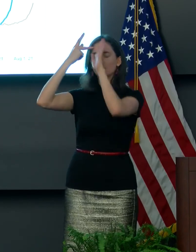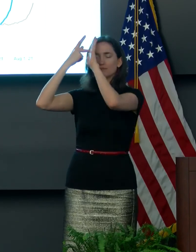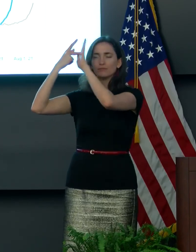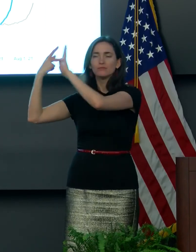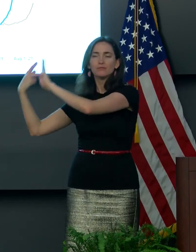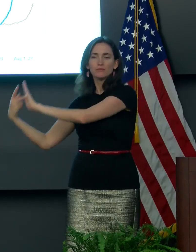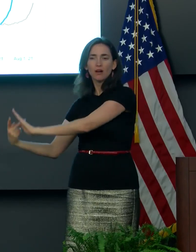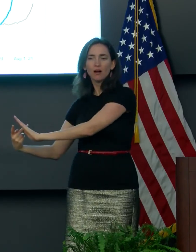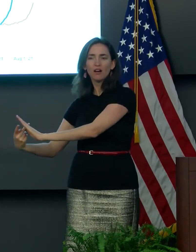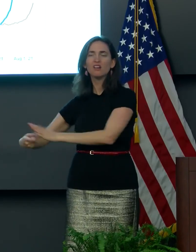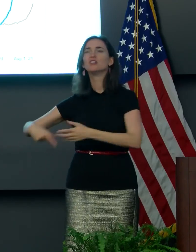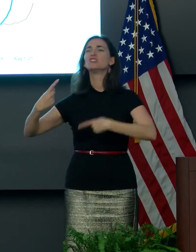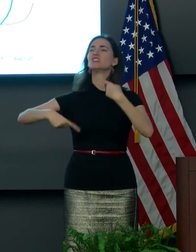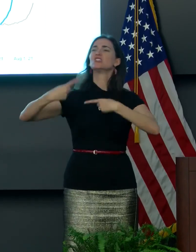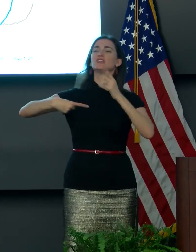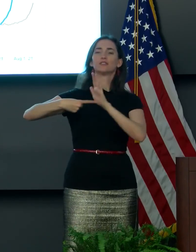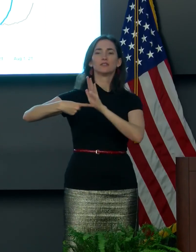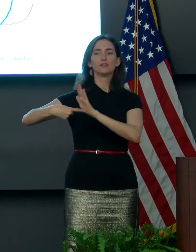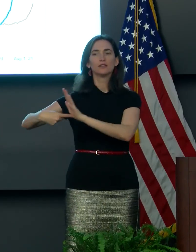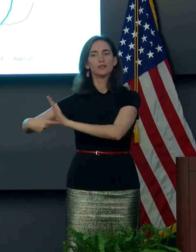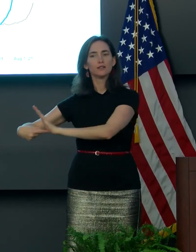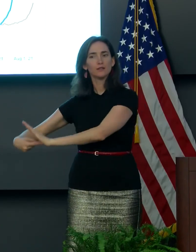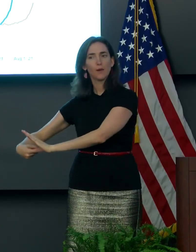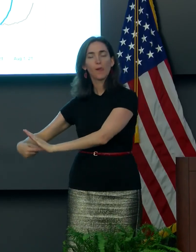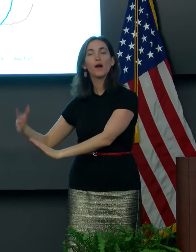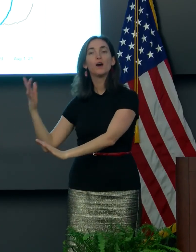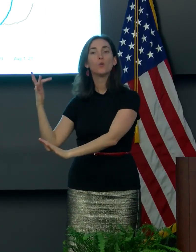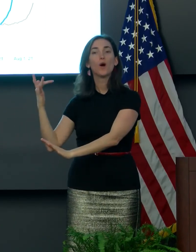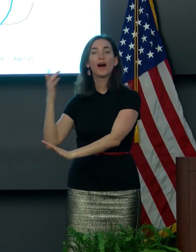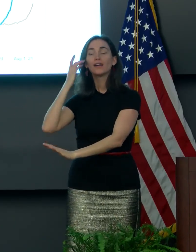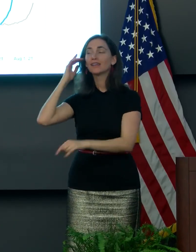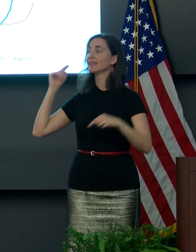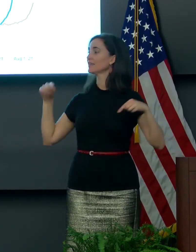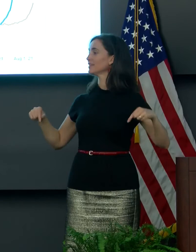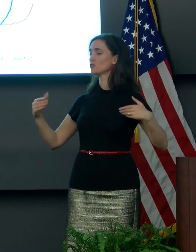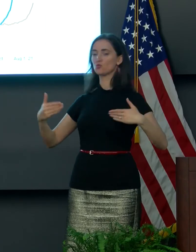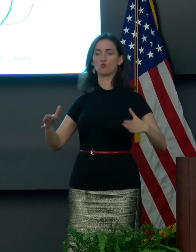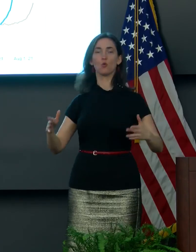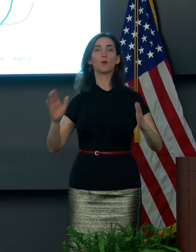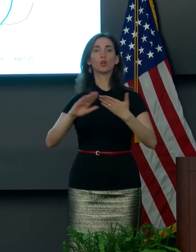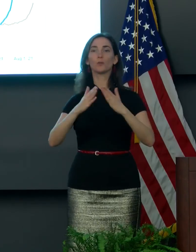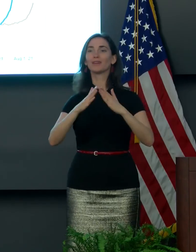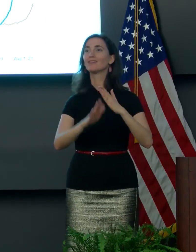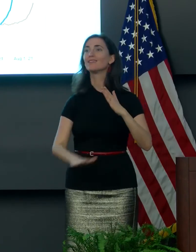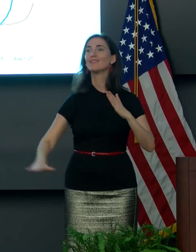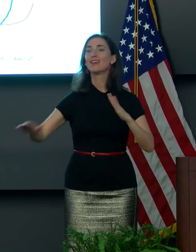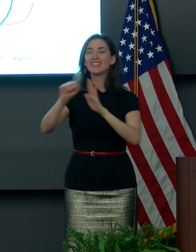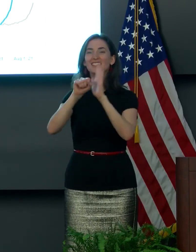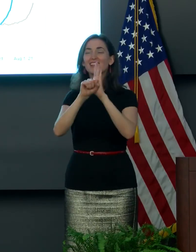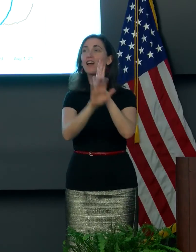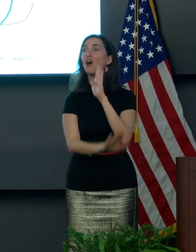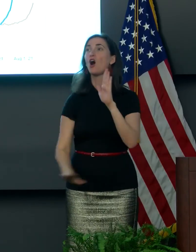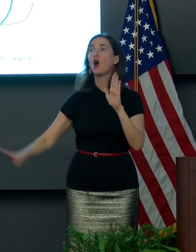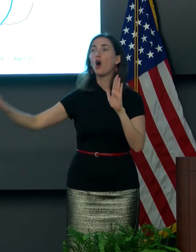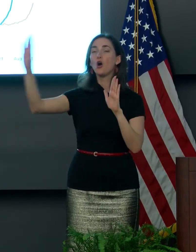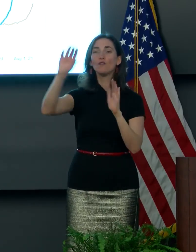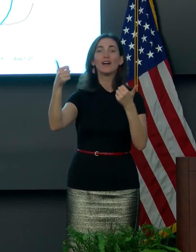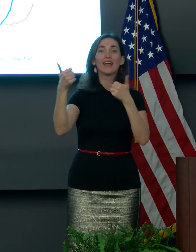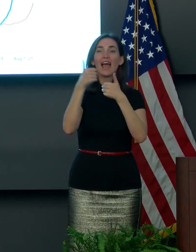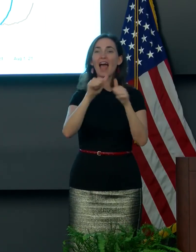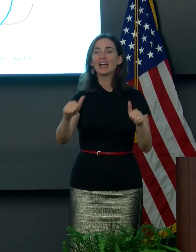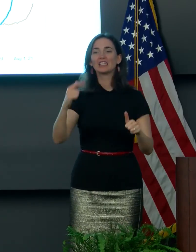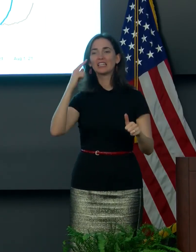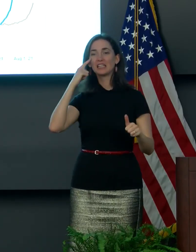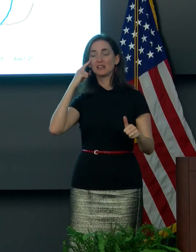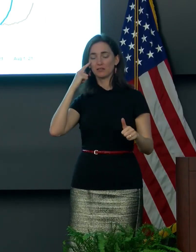remove the arguments from this discussion, because no one in this room or in this community or in this state would argue that the life of